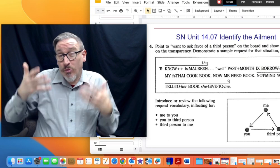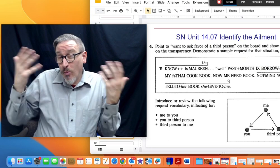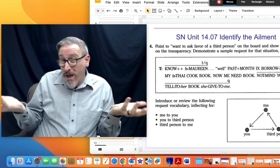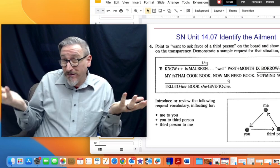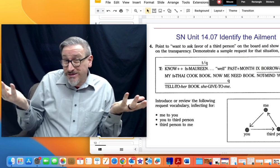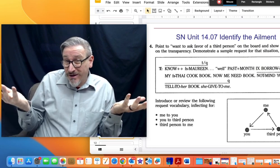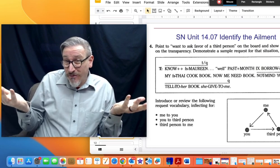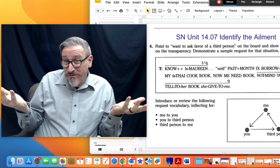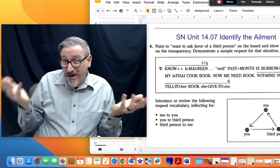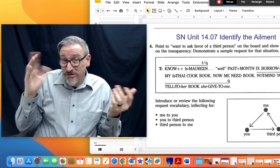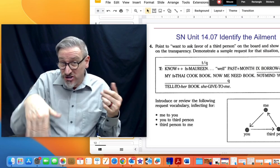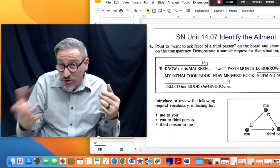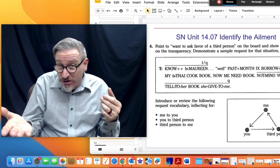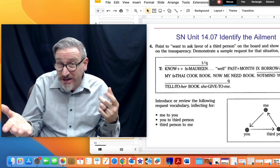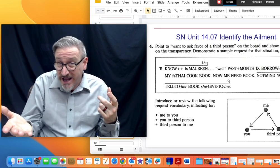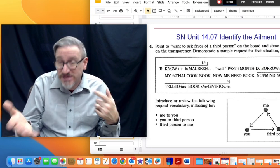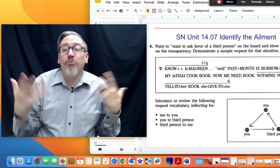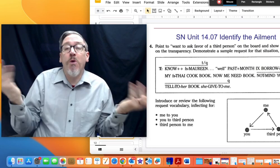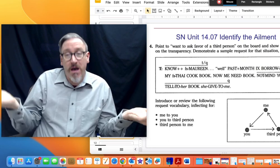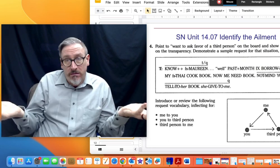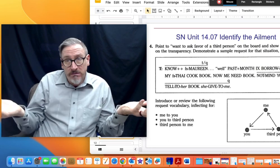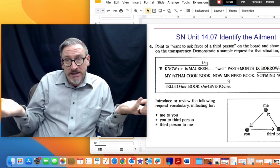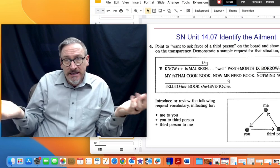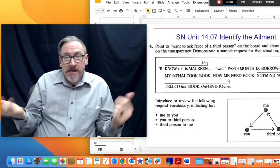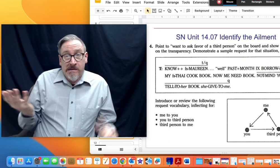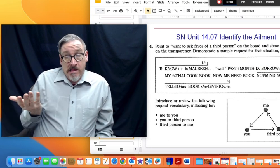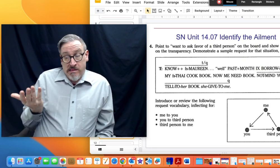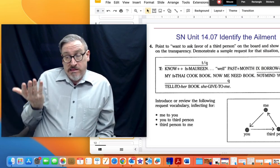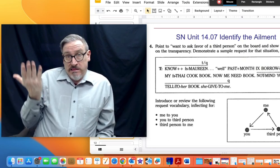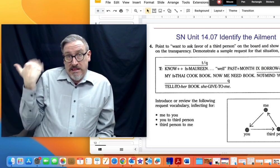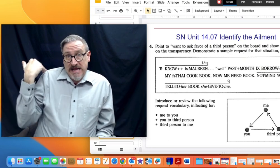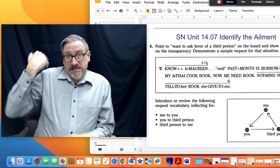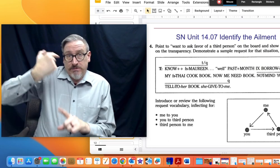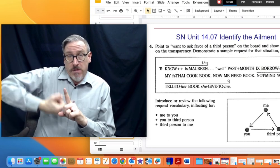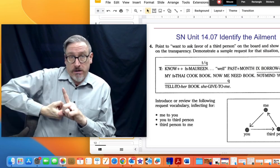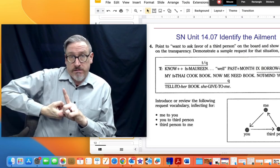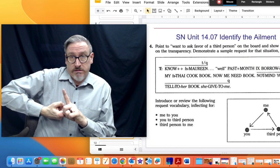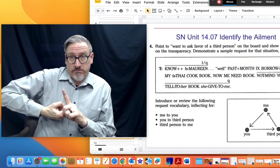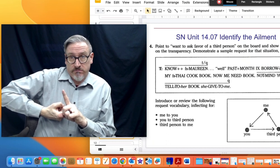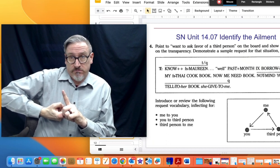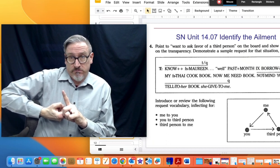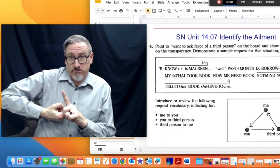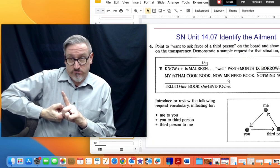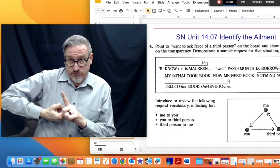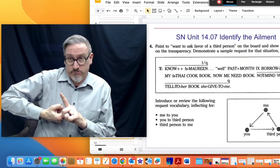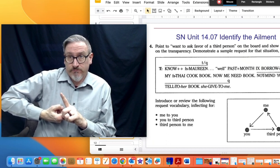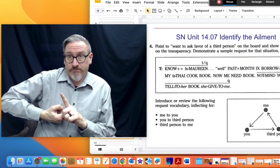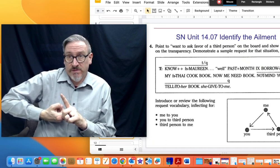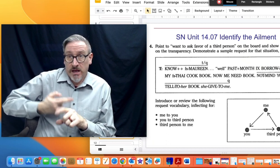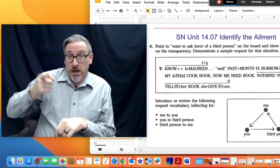So, do you know her? Yes. Well, last month,